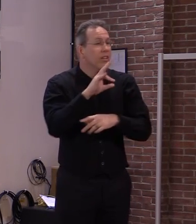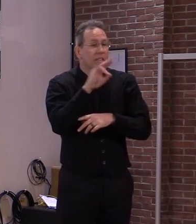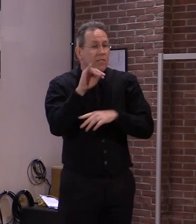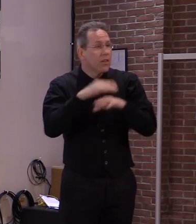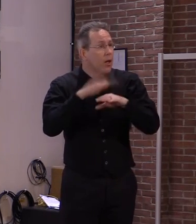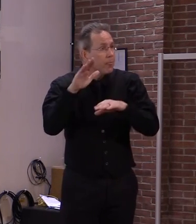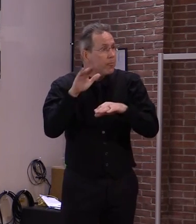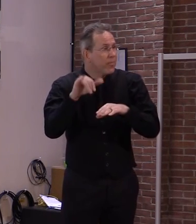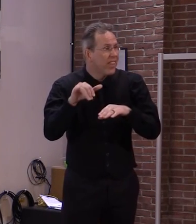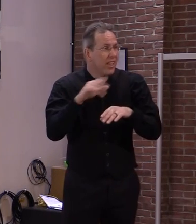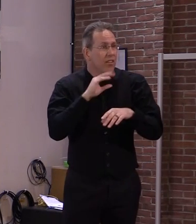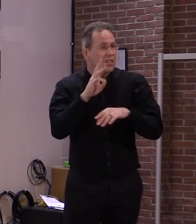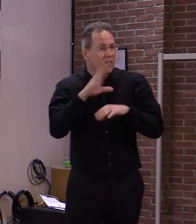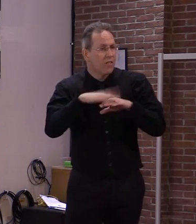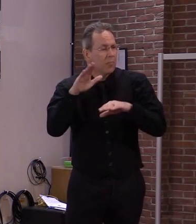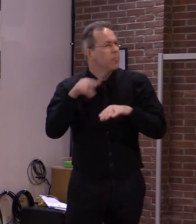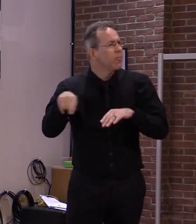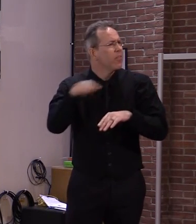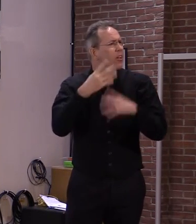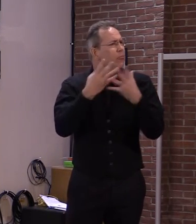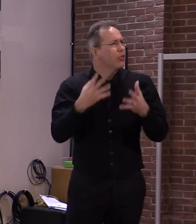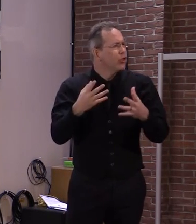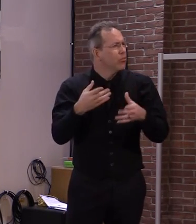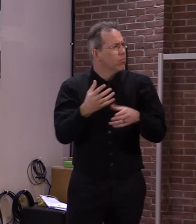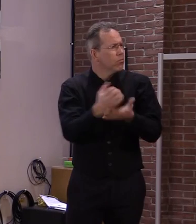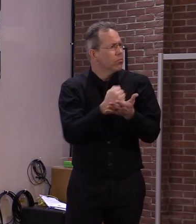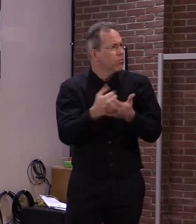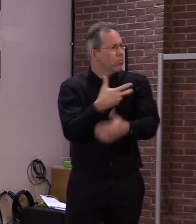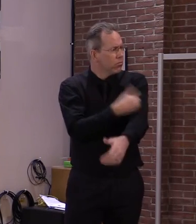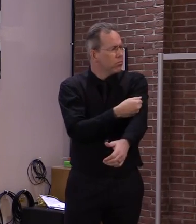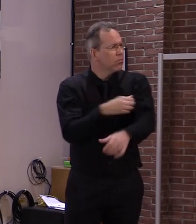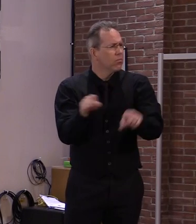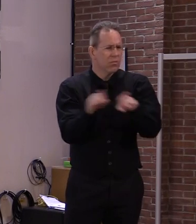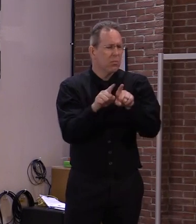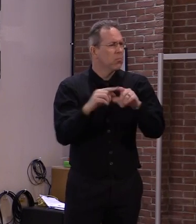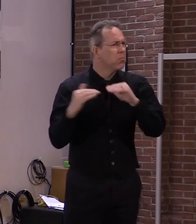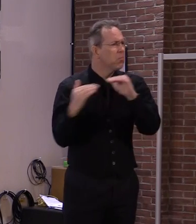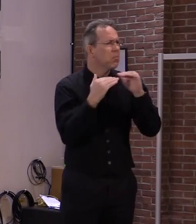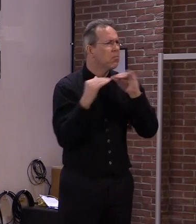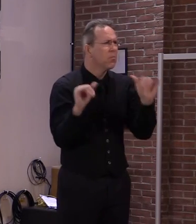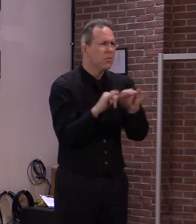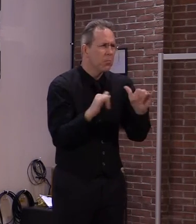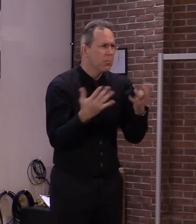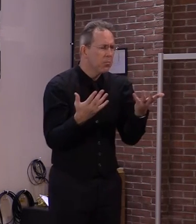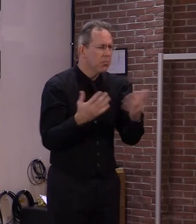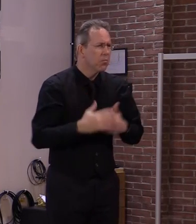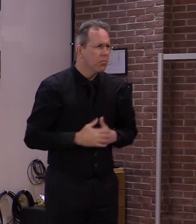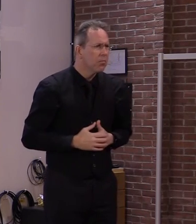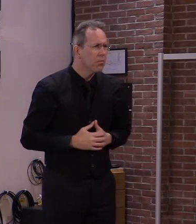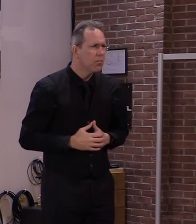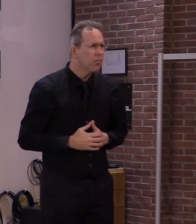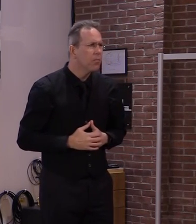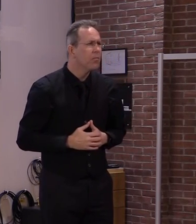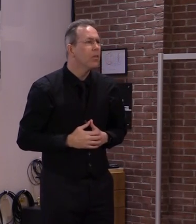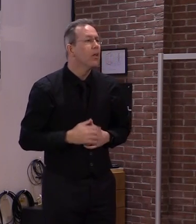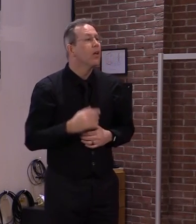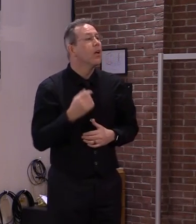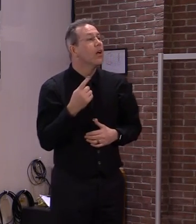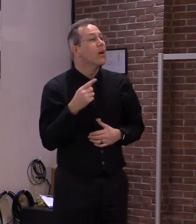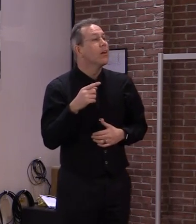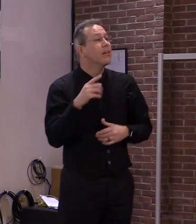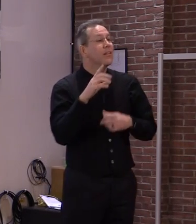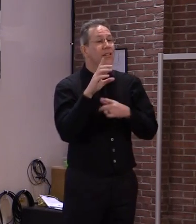of making sure that they're vaccinated within that age band. I am not familiar with any DCF worker that